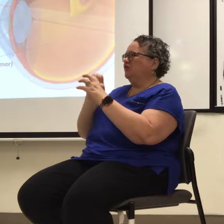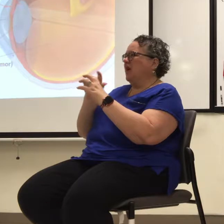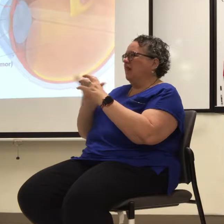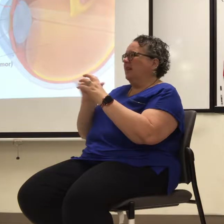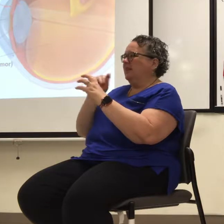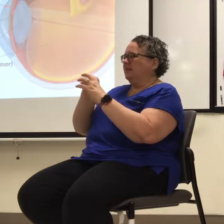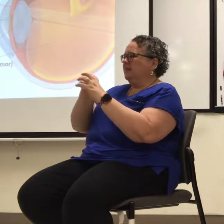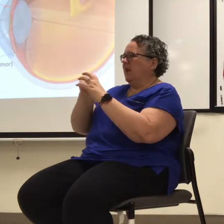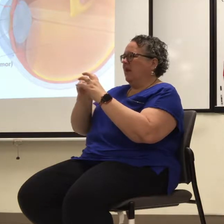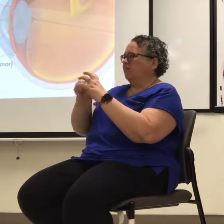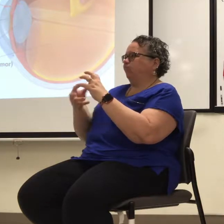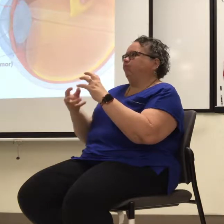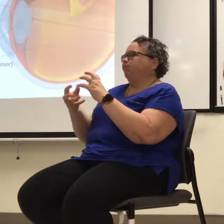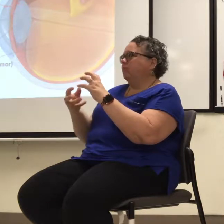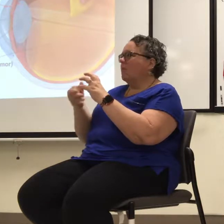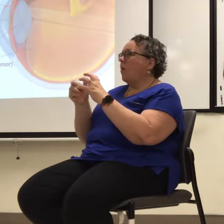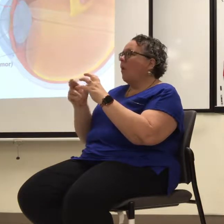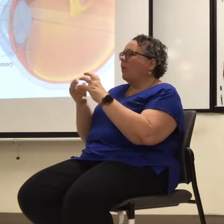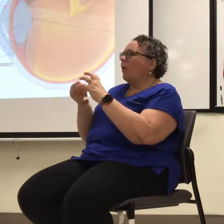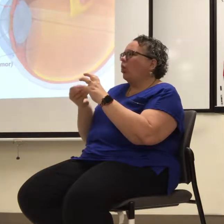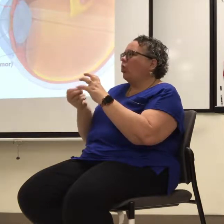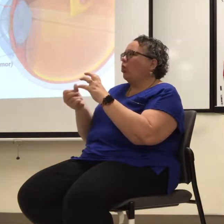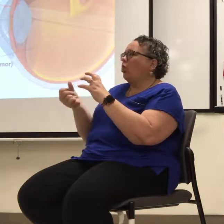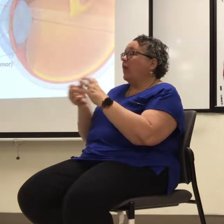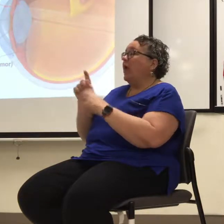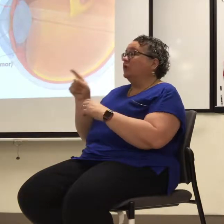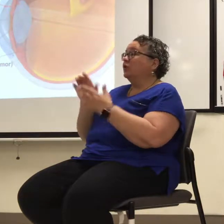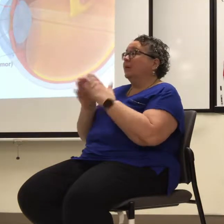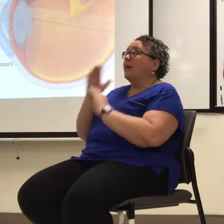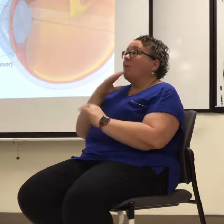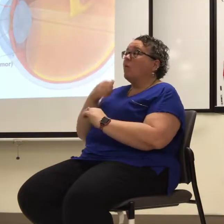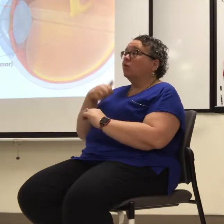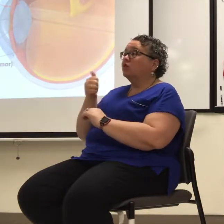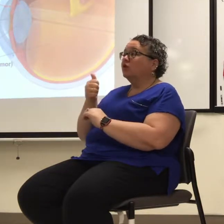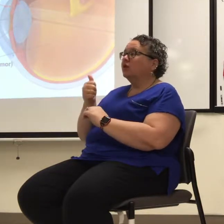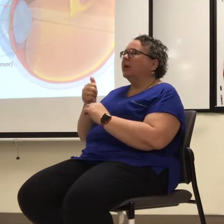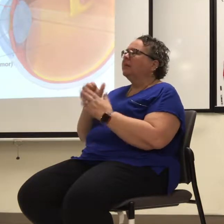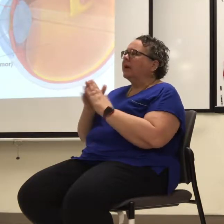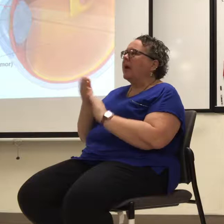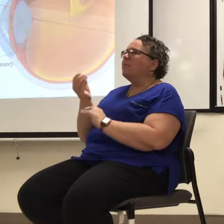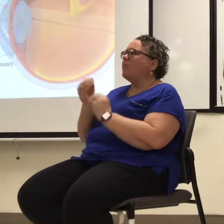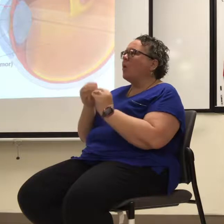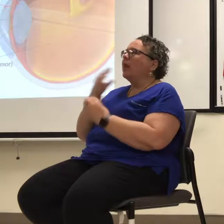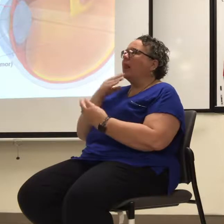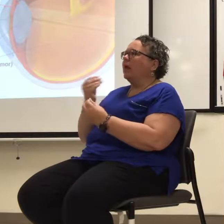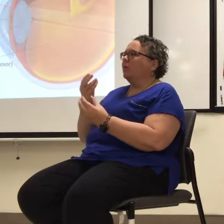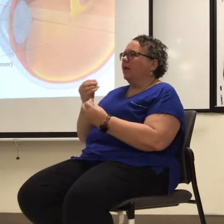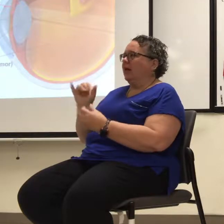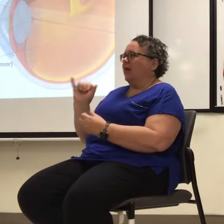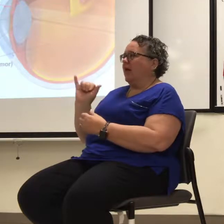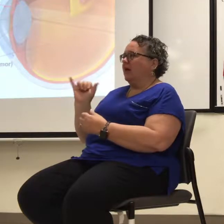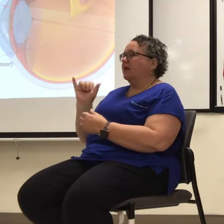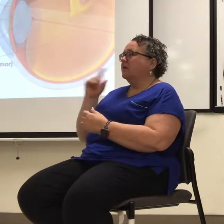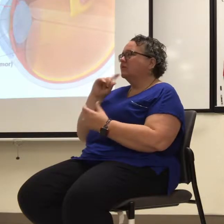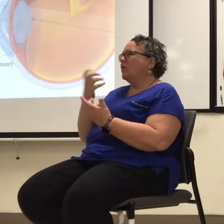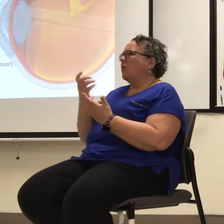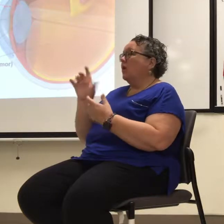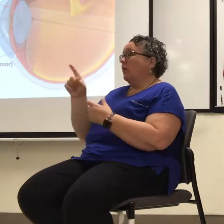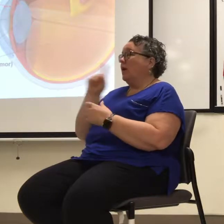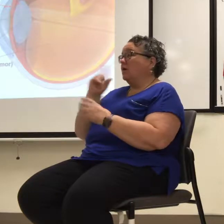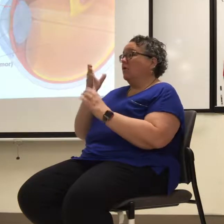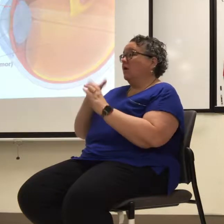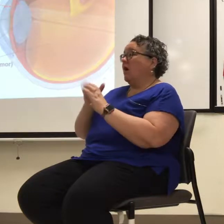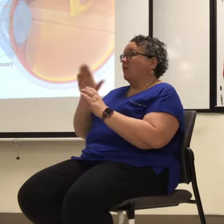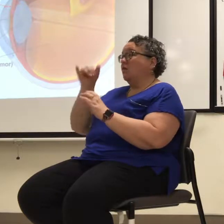As you age, it kind of liquefies a little bit. So post-mortem in a cow eyeball, I don't know what you see. You have to cut